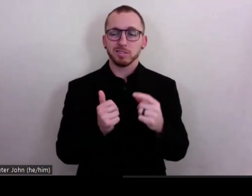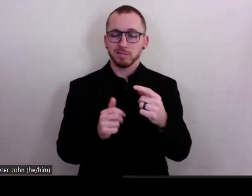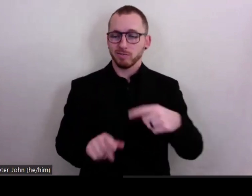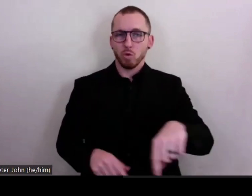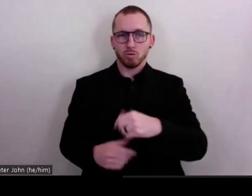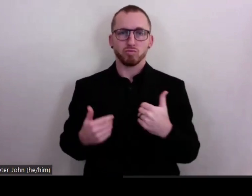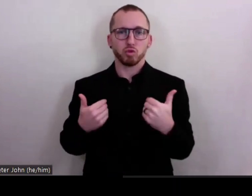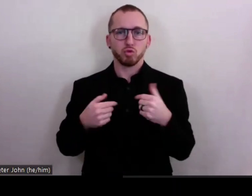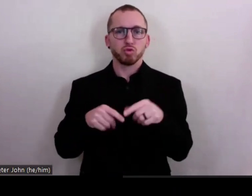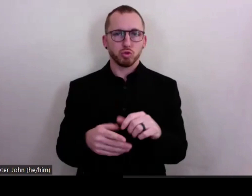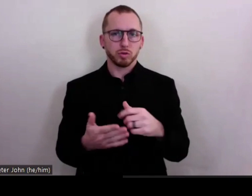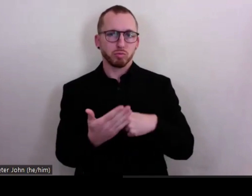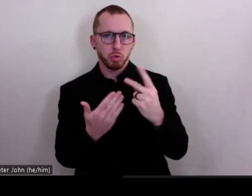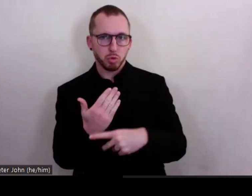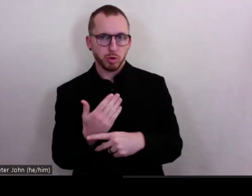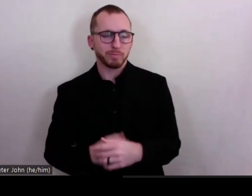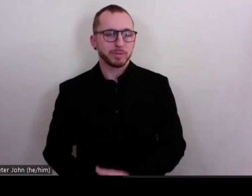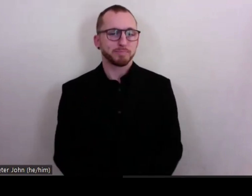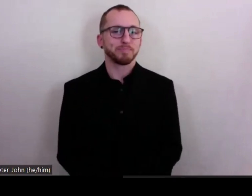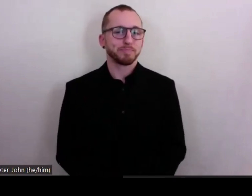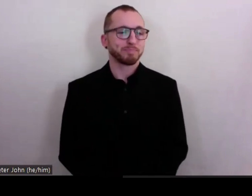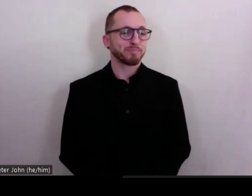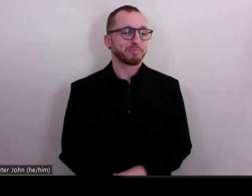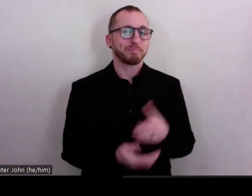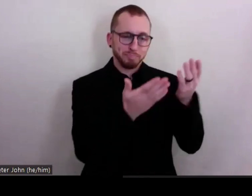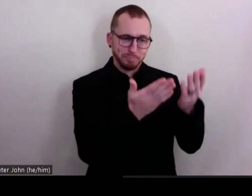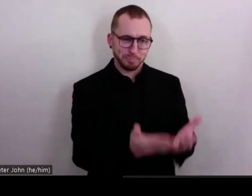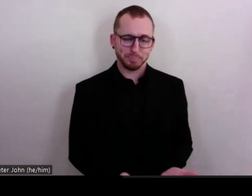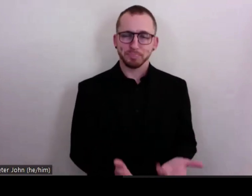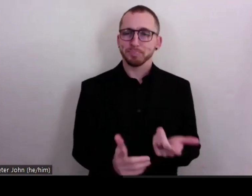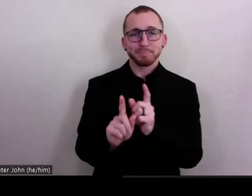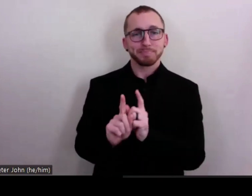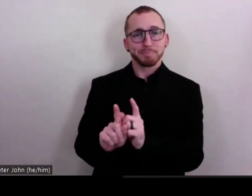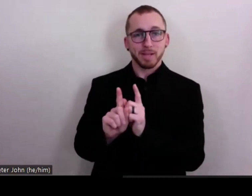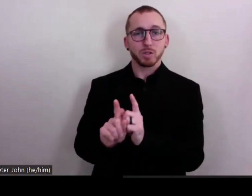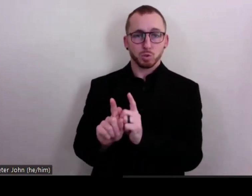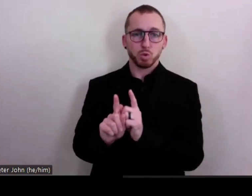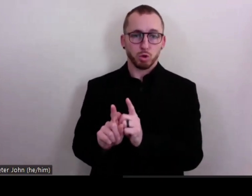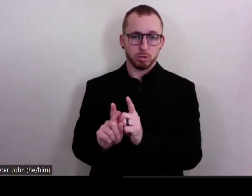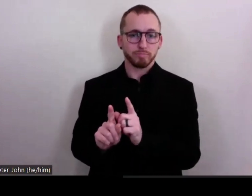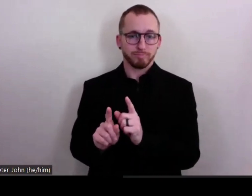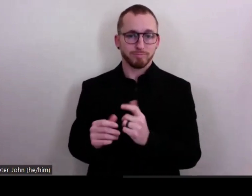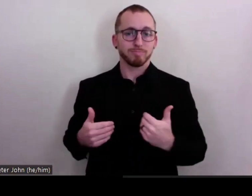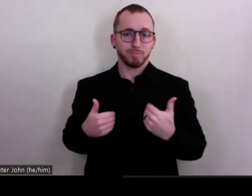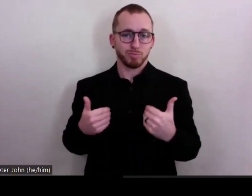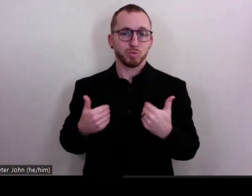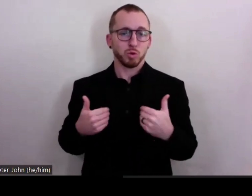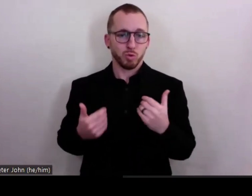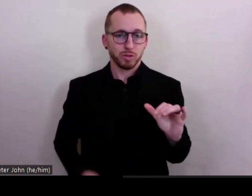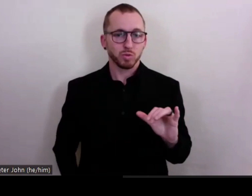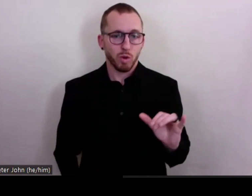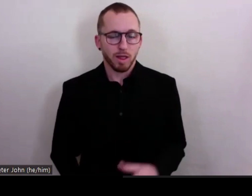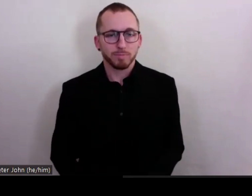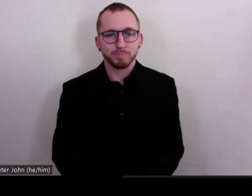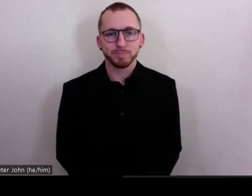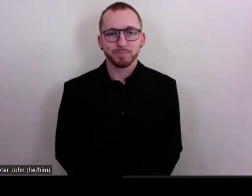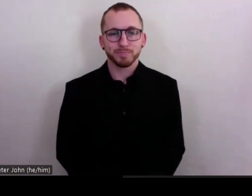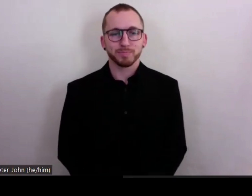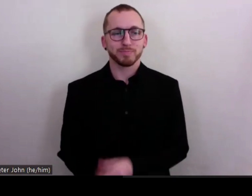while also mentoring aspiring peers and advocates through the peer recovery specialist certification process. I give you